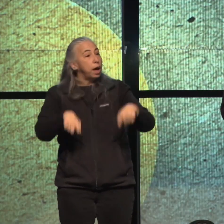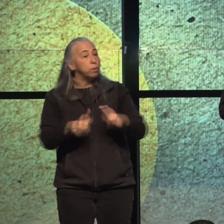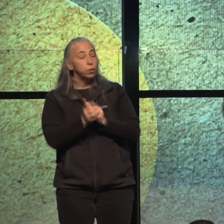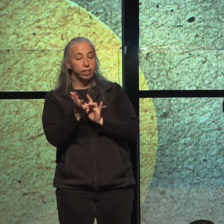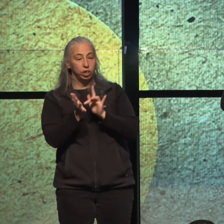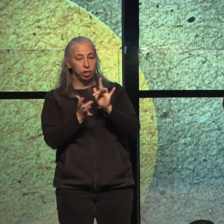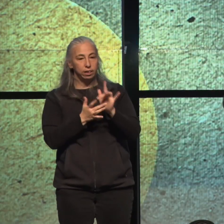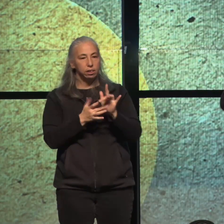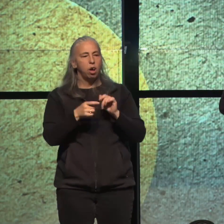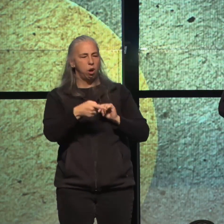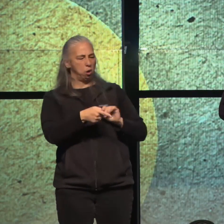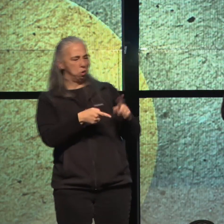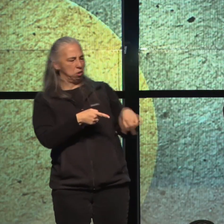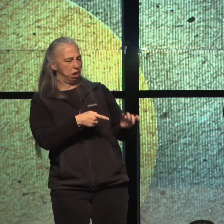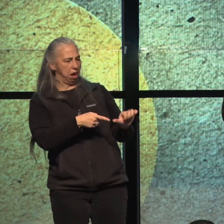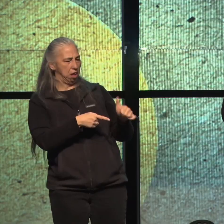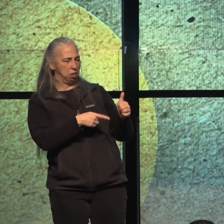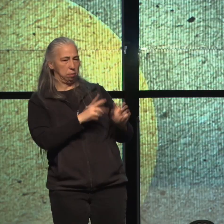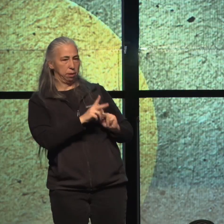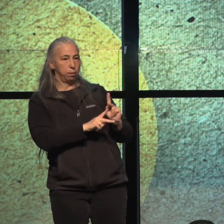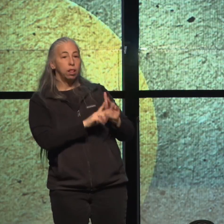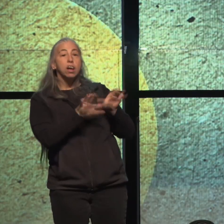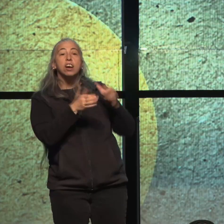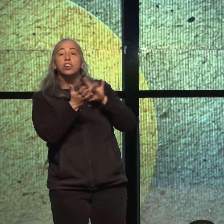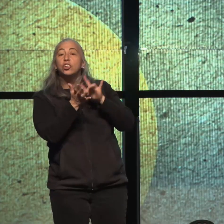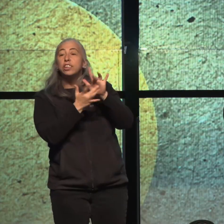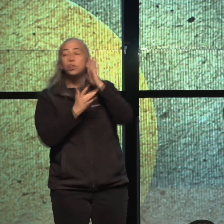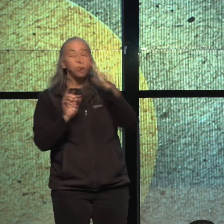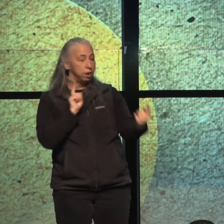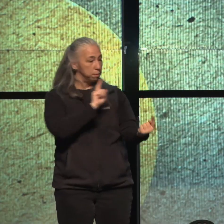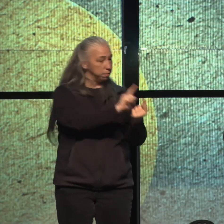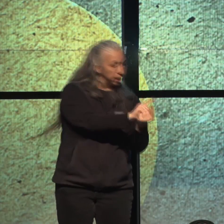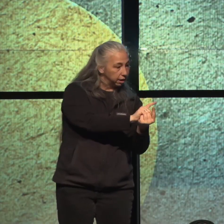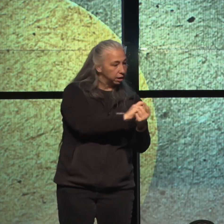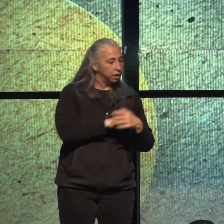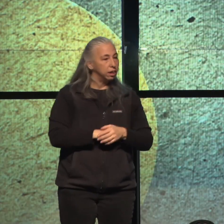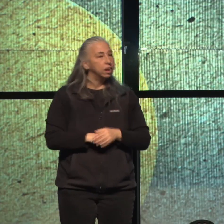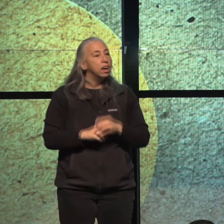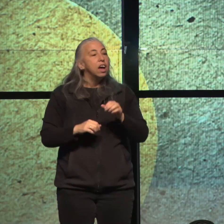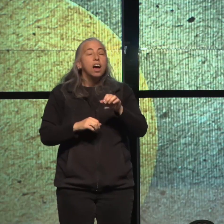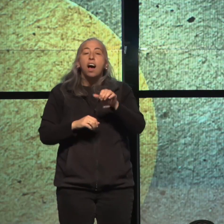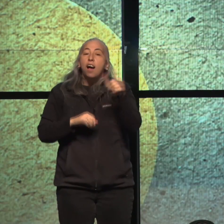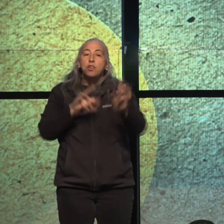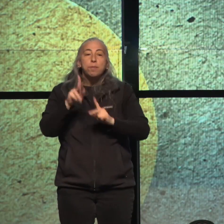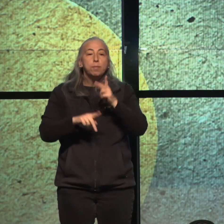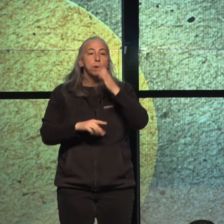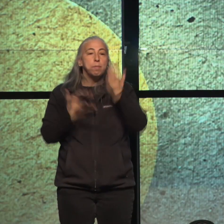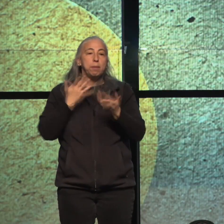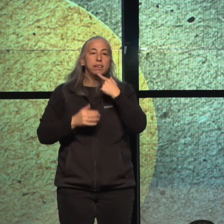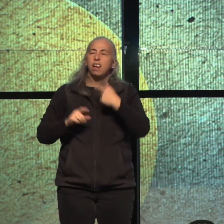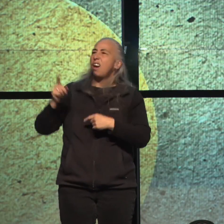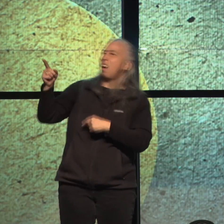who people were probably glad Zacchaeus was up in the tree. That's where you belong, Zacchaeus, up in the tree.